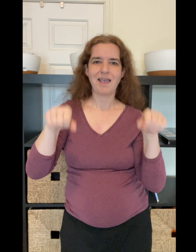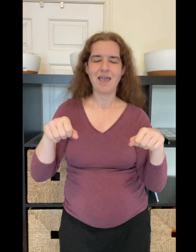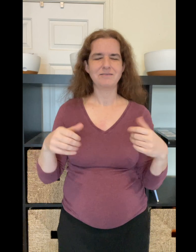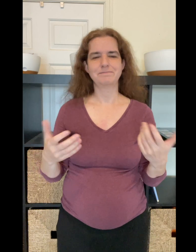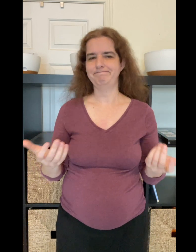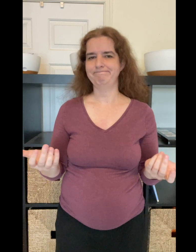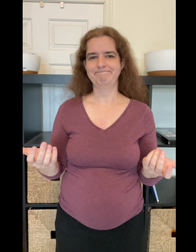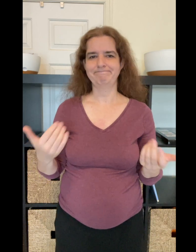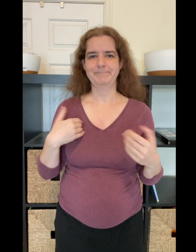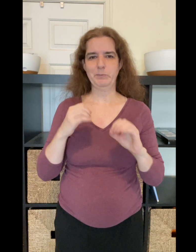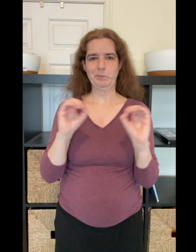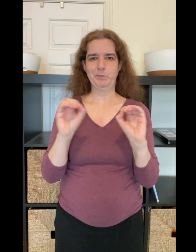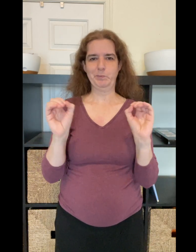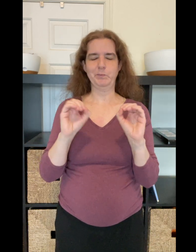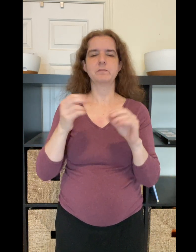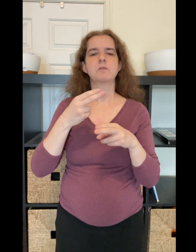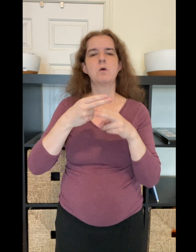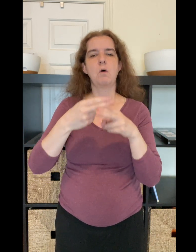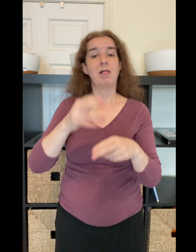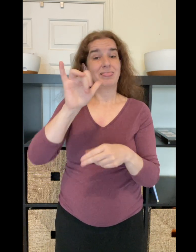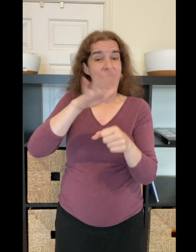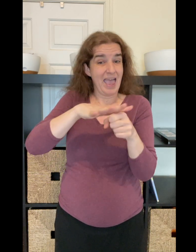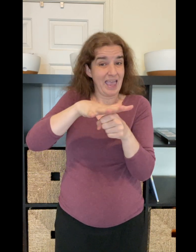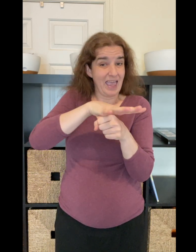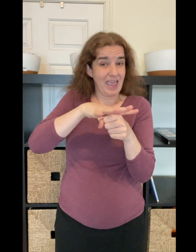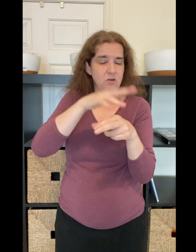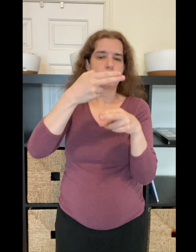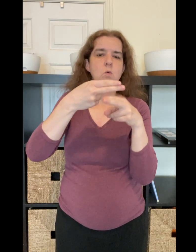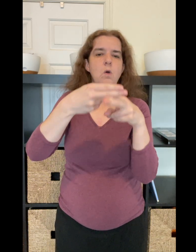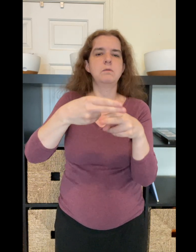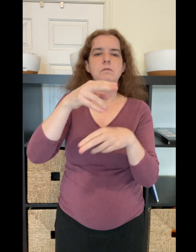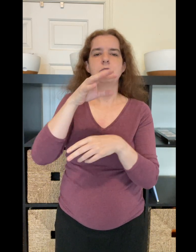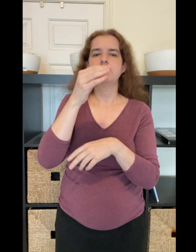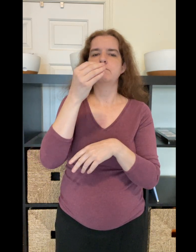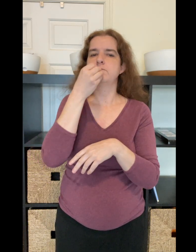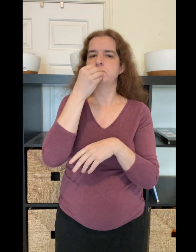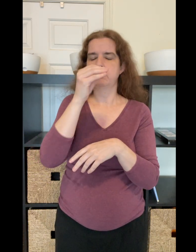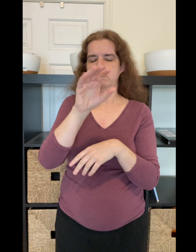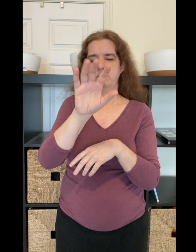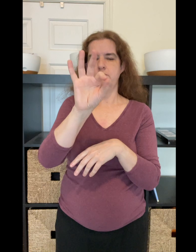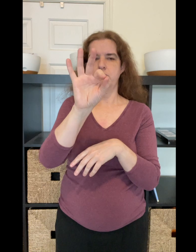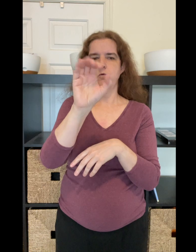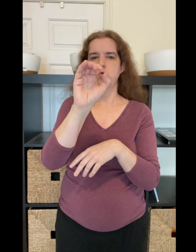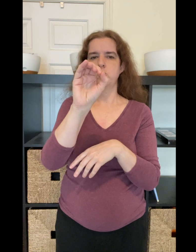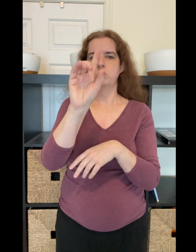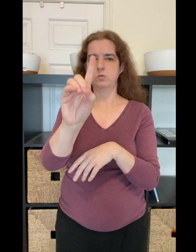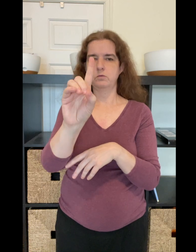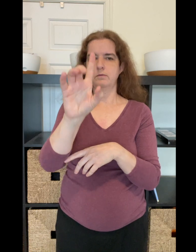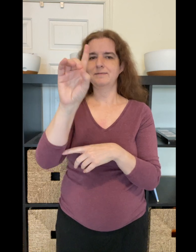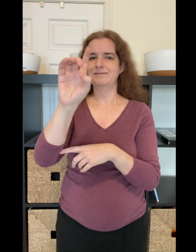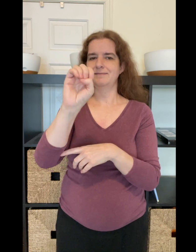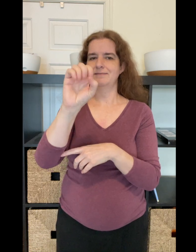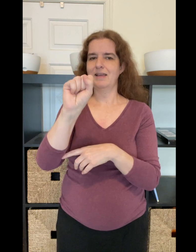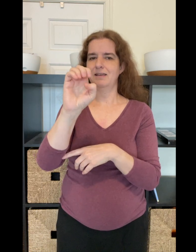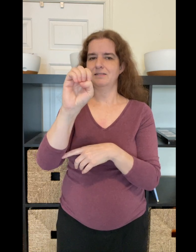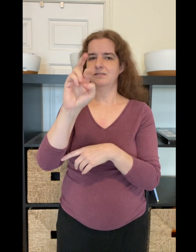apples, bananas, and there's nothing like that. We call that area, that's called a food